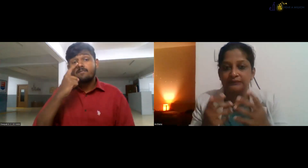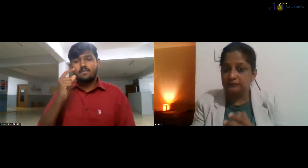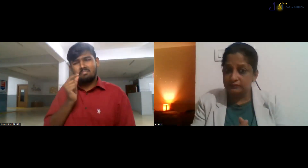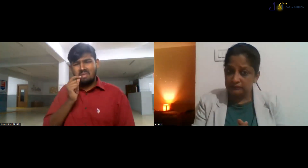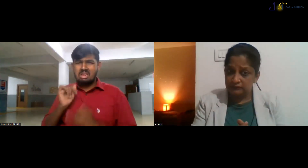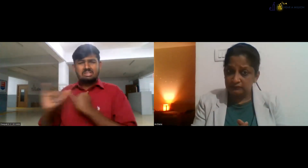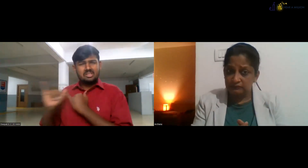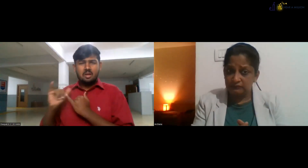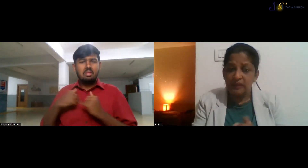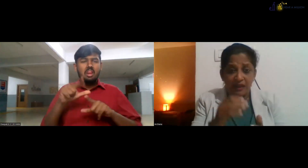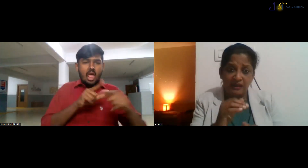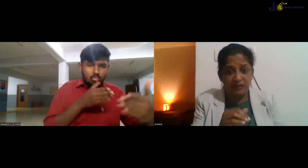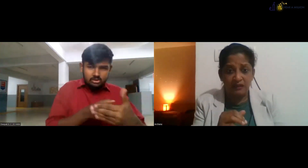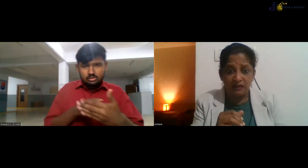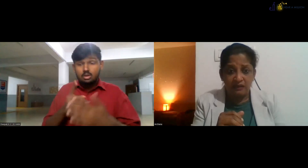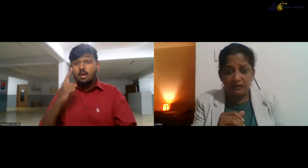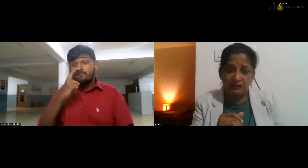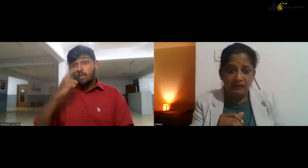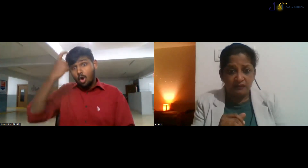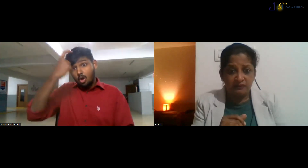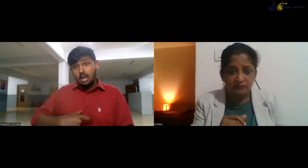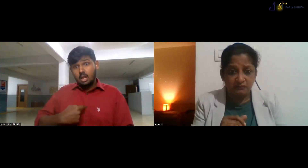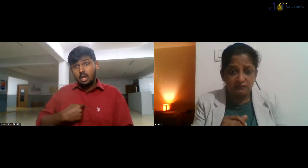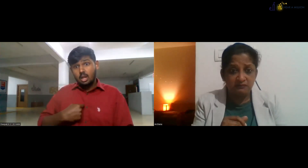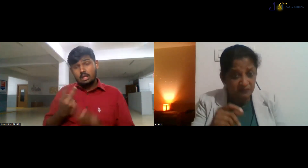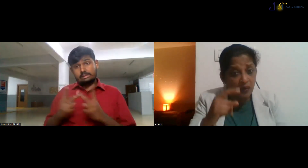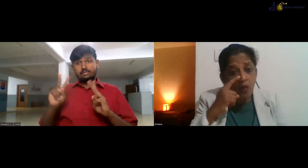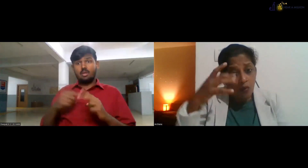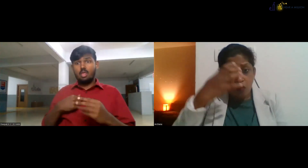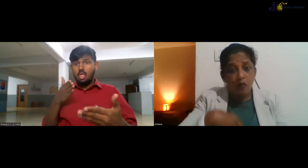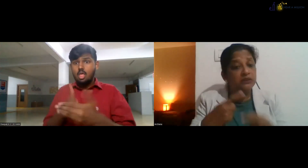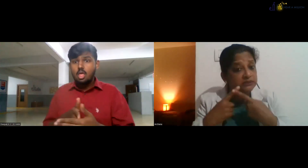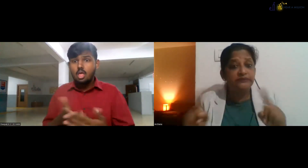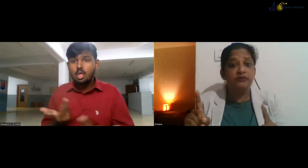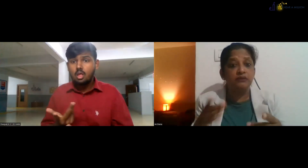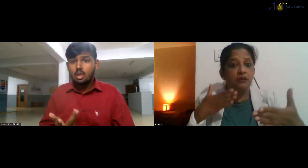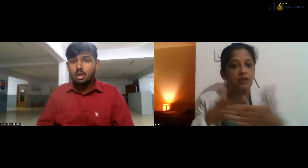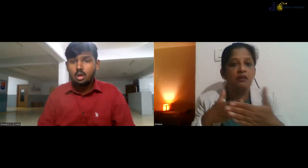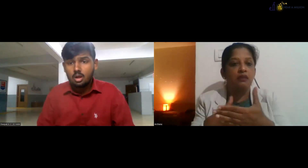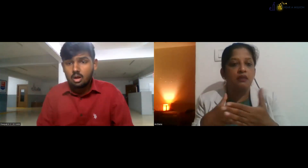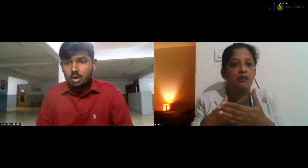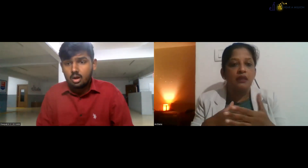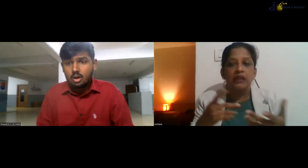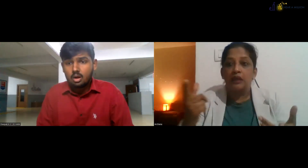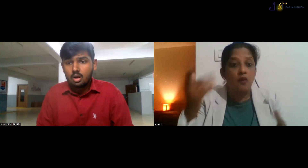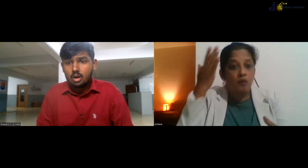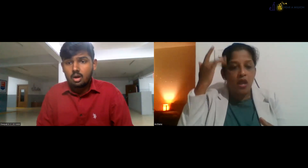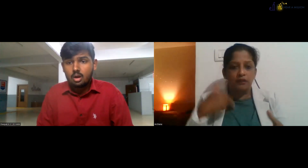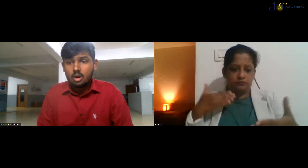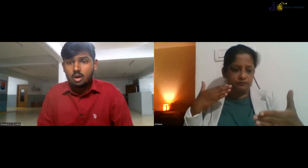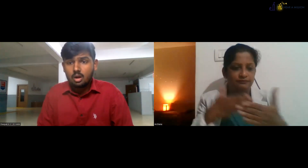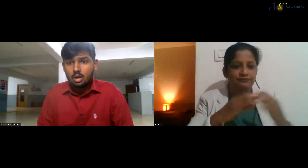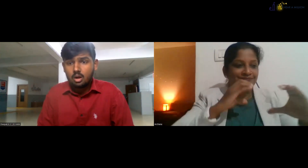So the language thing is difficult for me. See, the language communication part